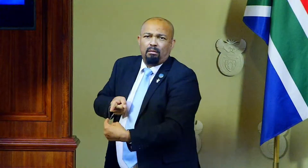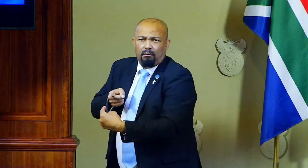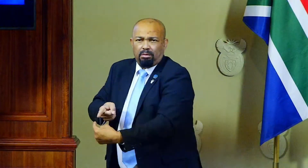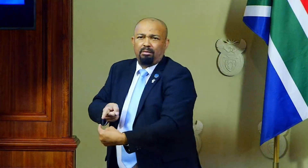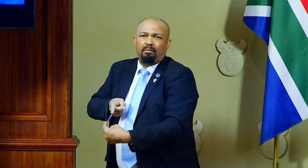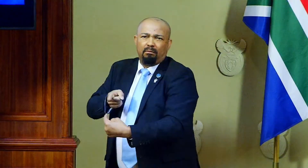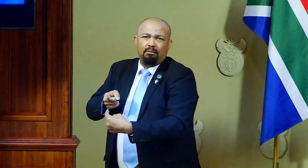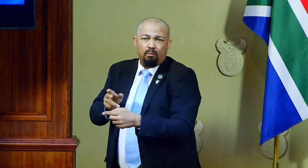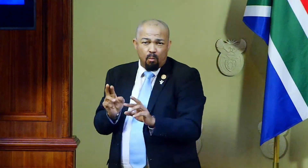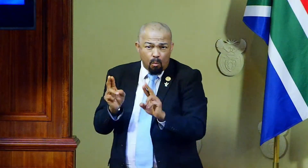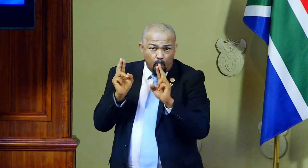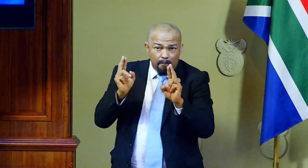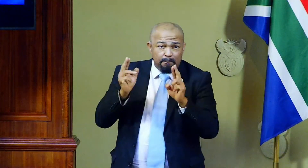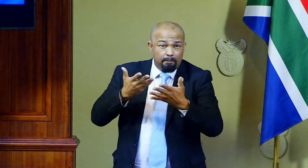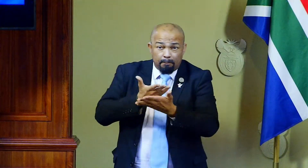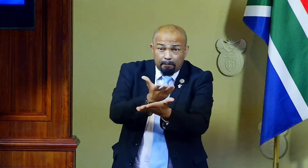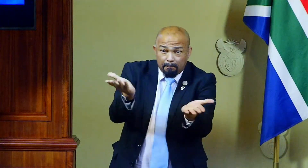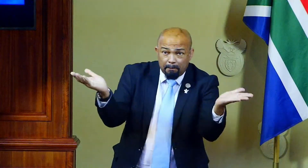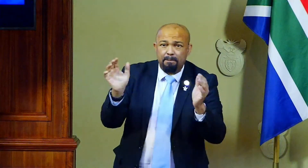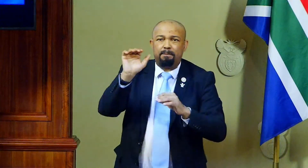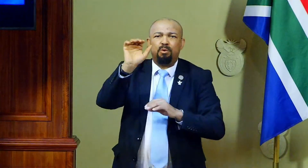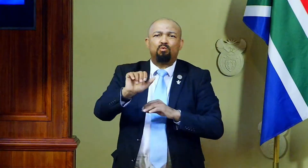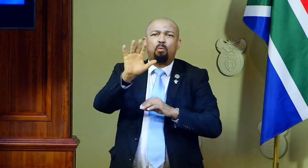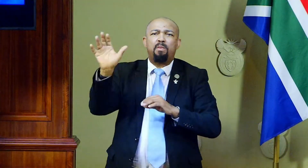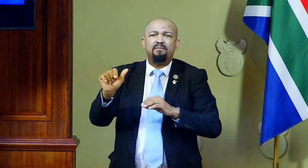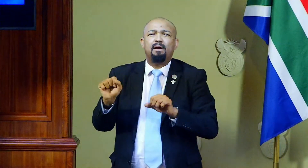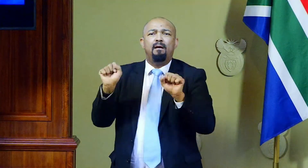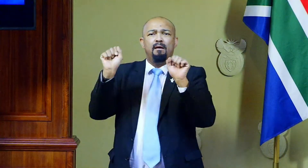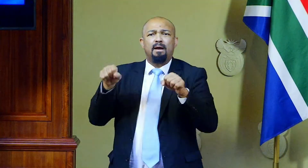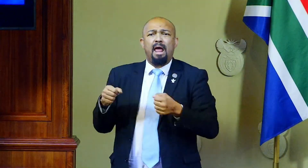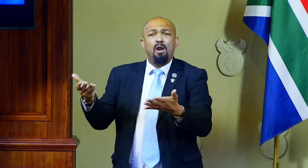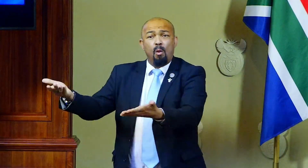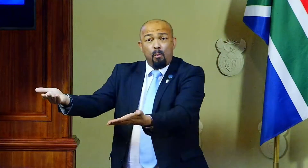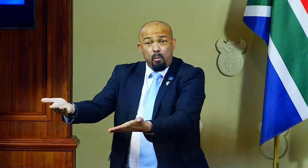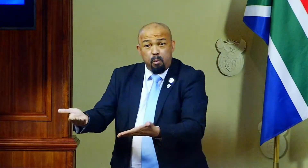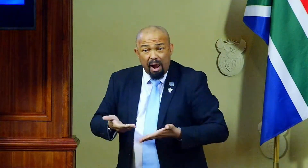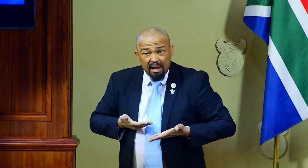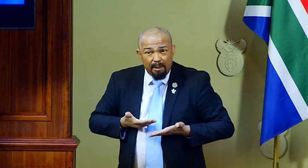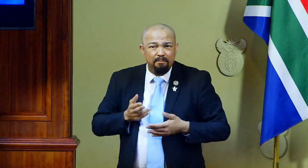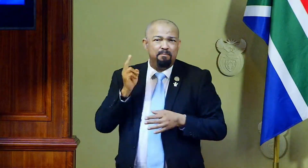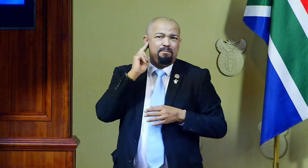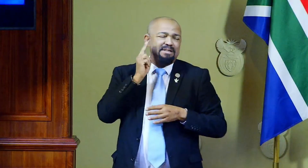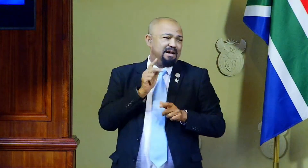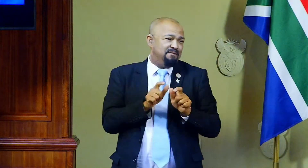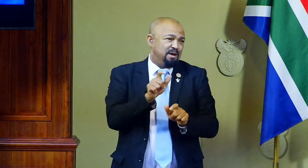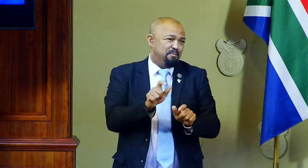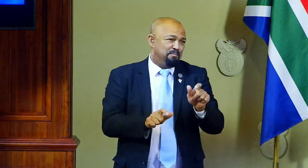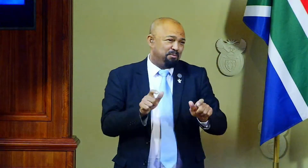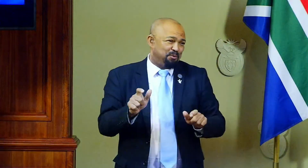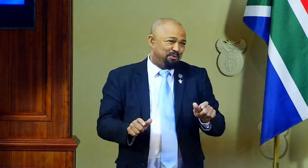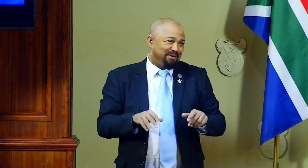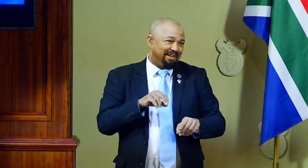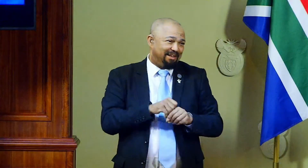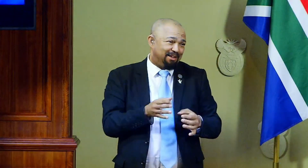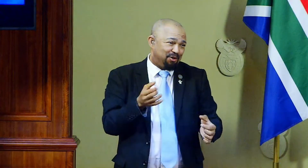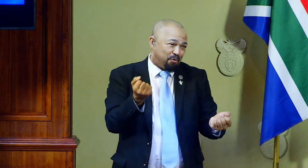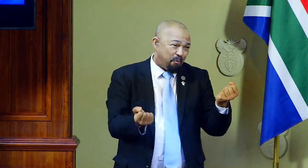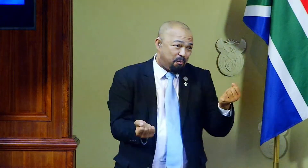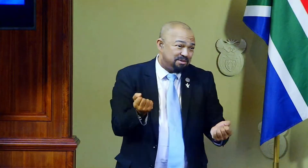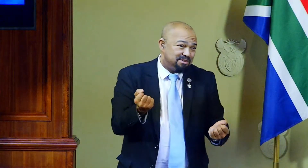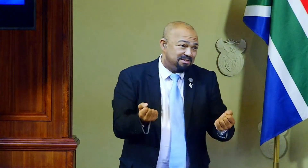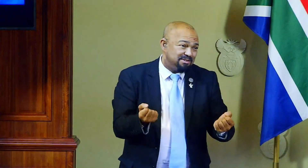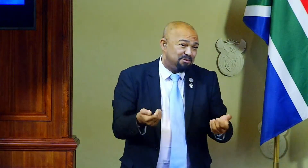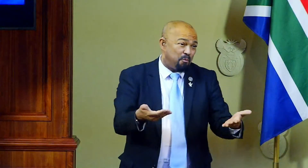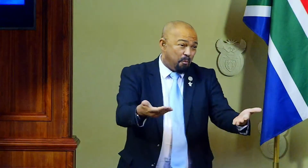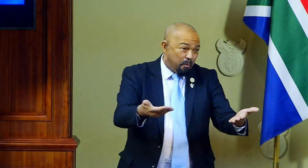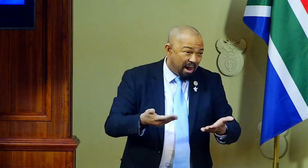for those that are still struggling out there. So we hope that our government will